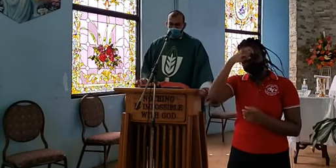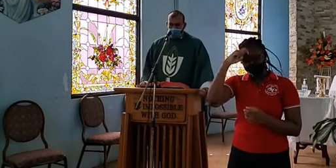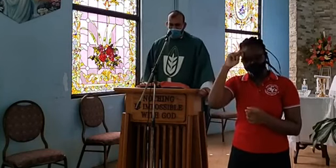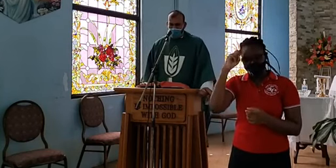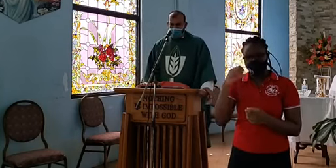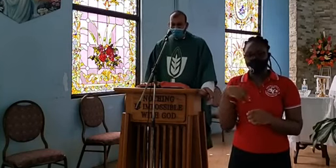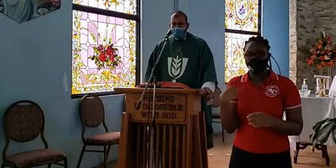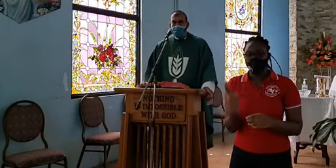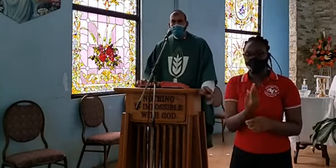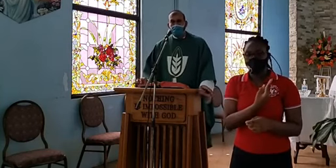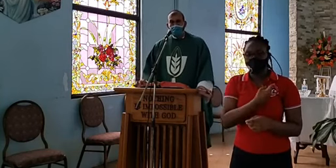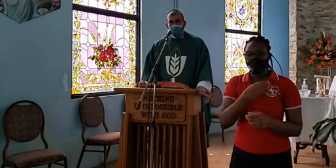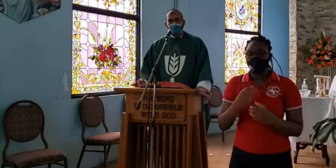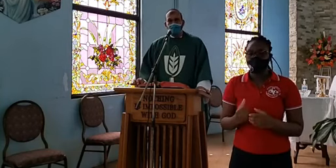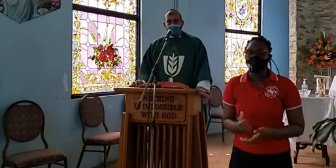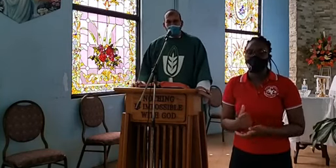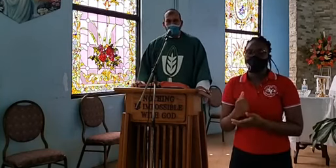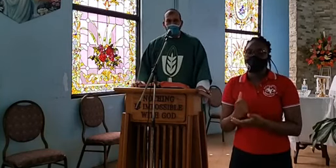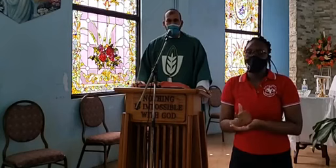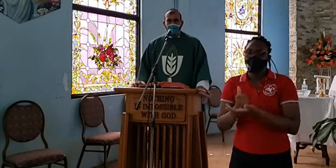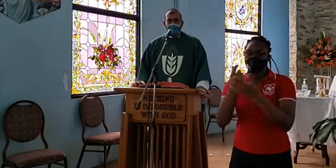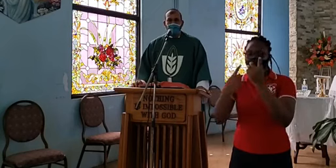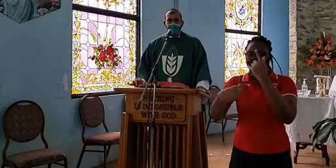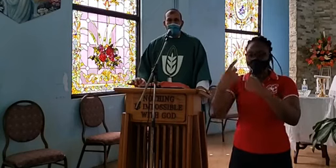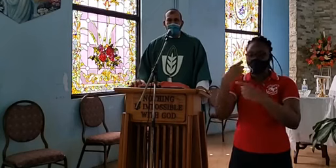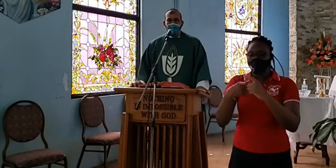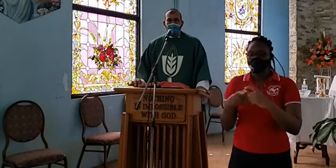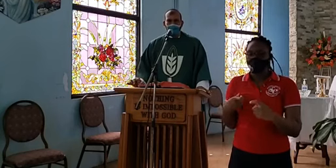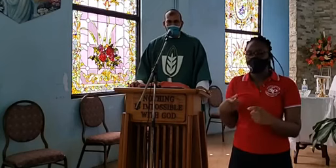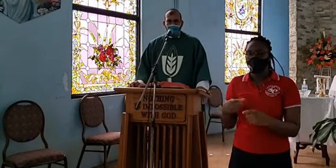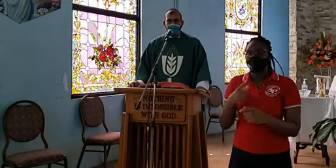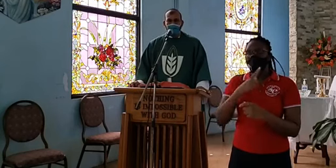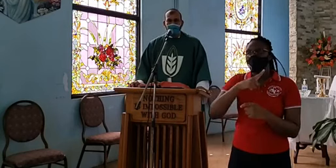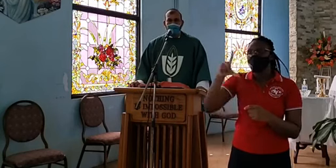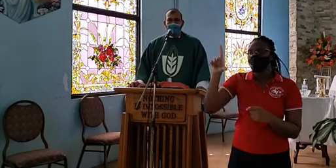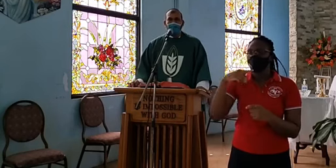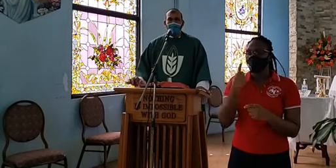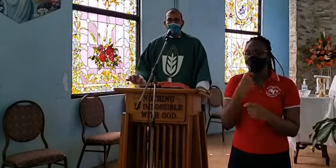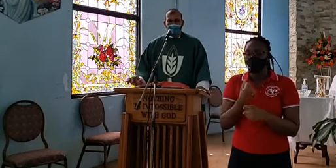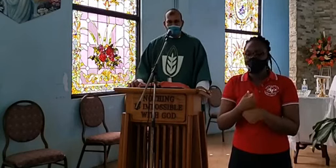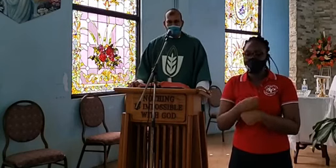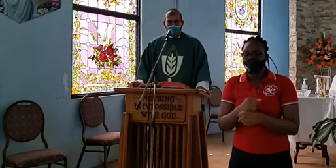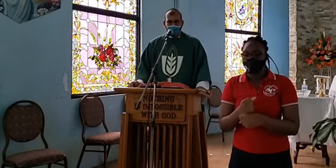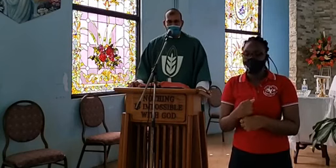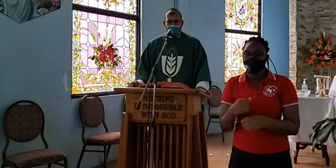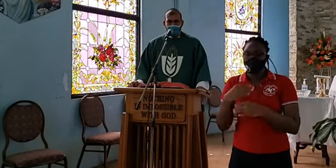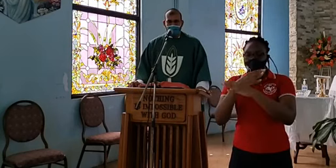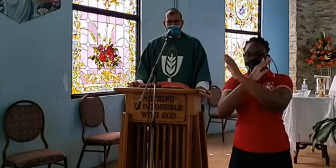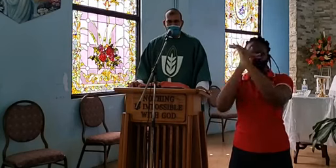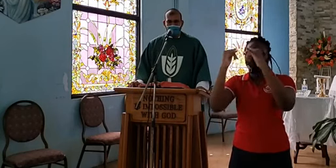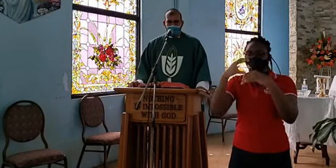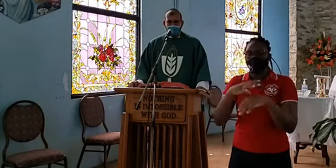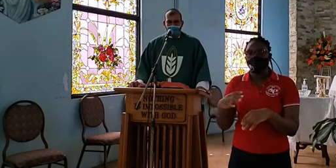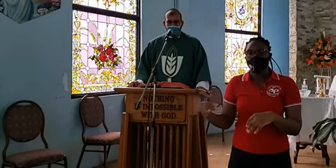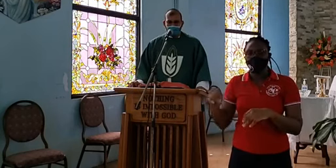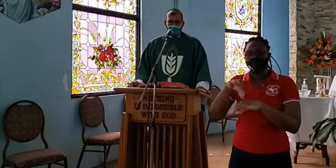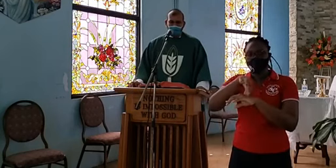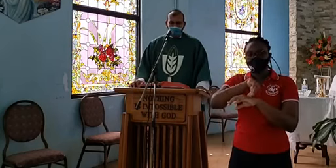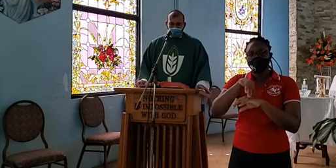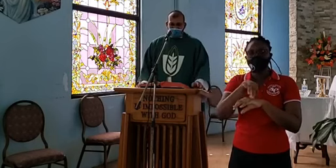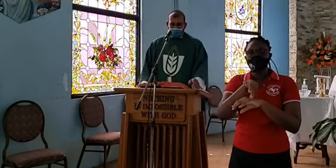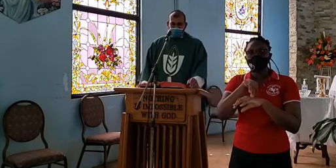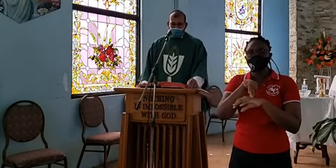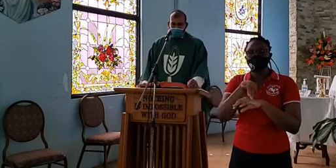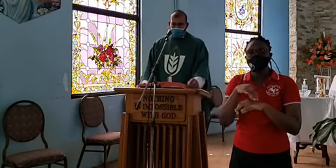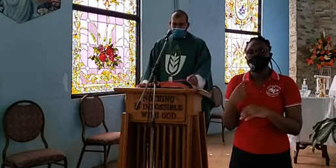Because our help comes from the Lord who made heaven and earth. So